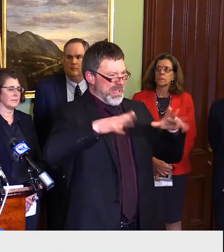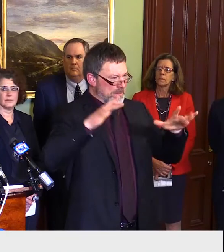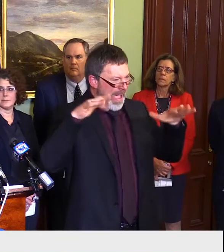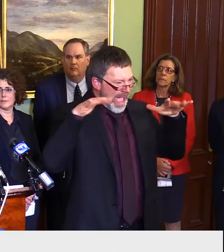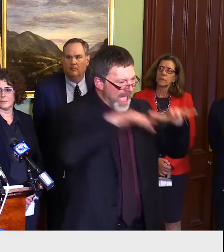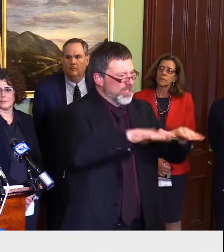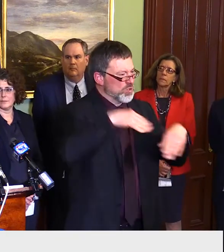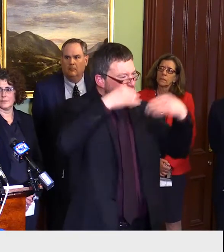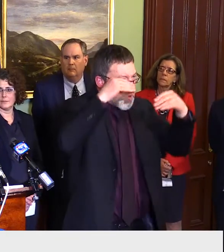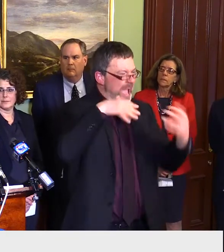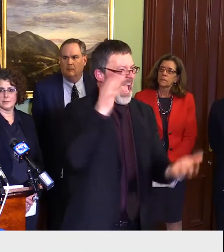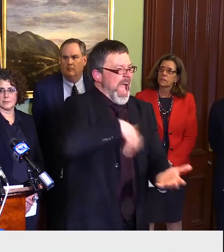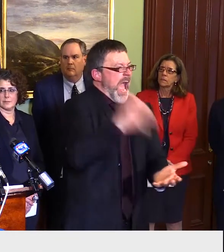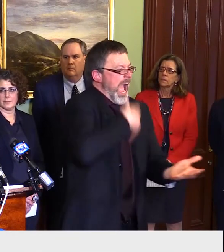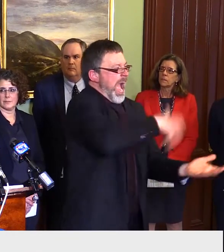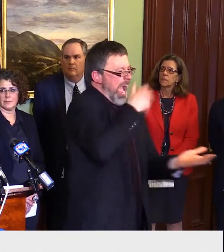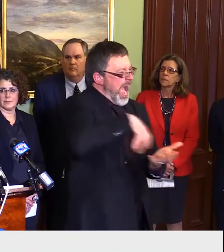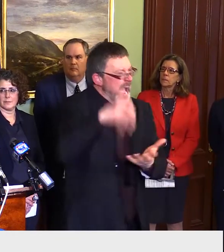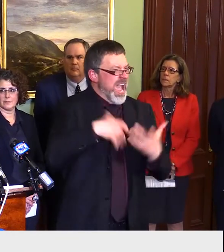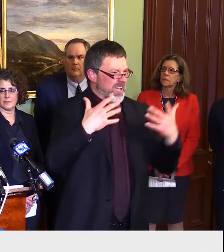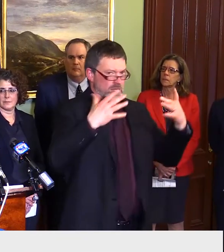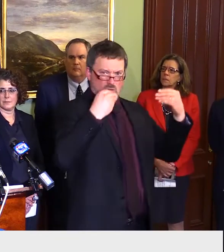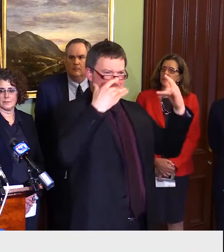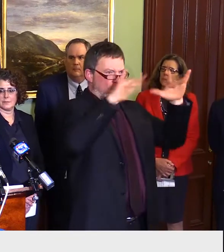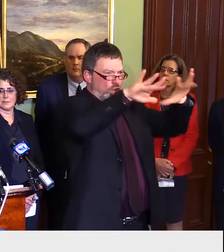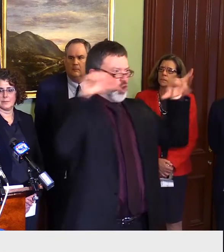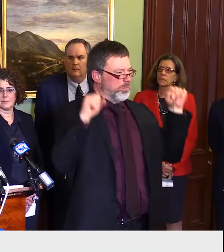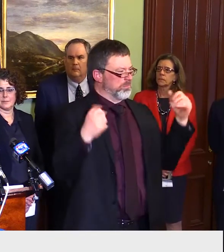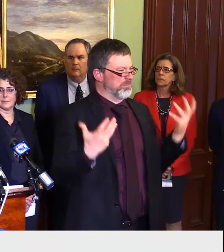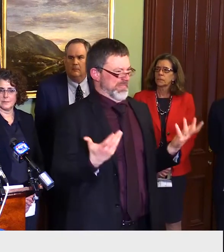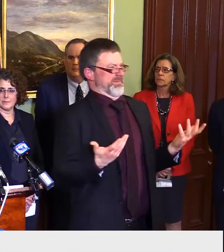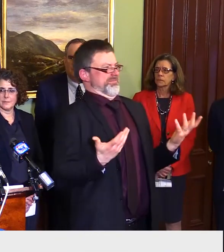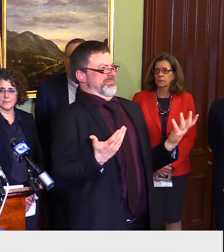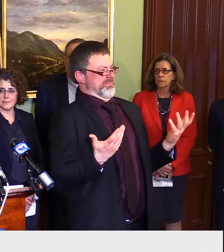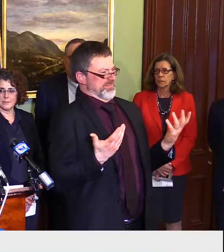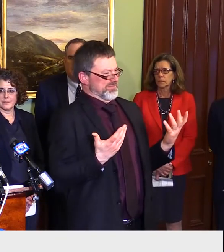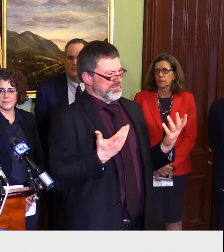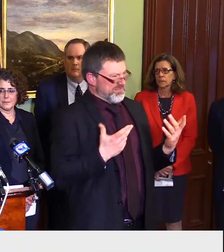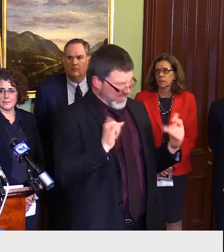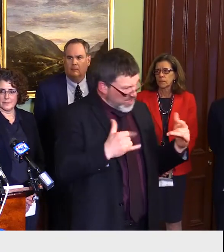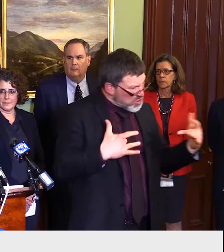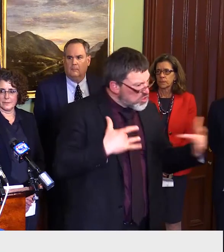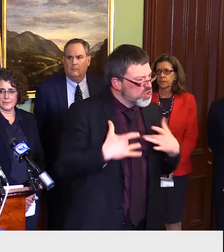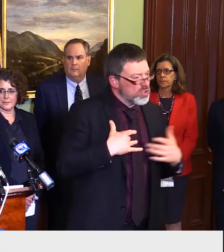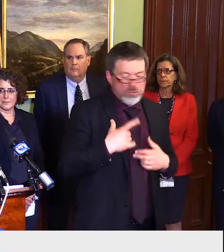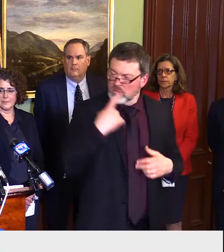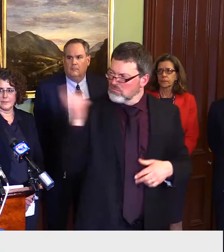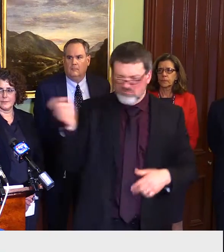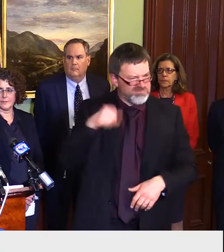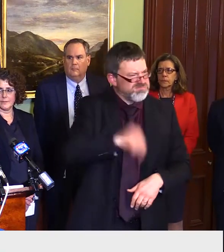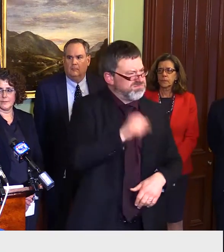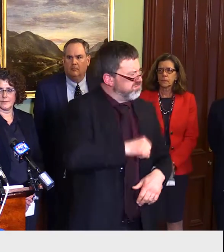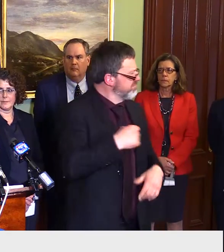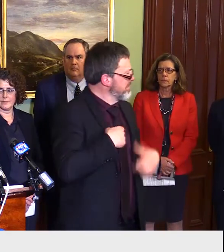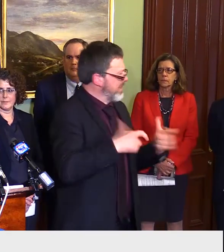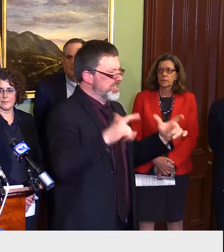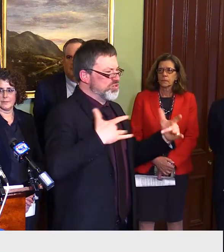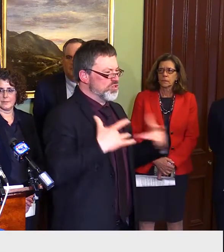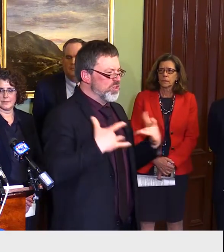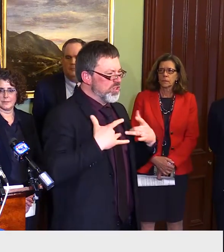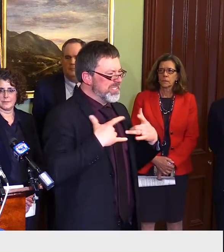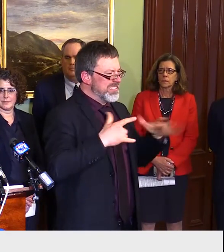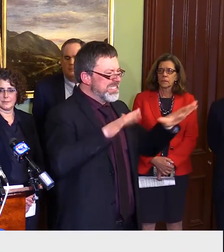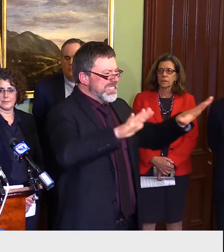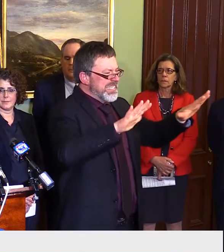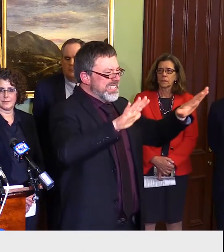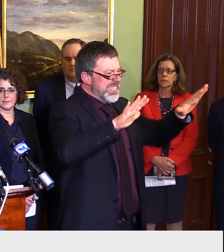the panic that's ensuing is concerning to me. And I think we all have to think about what our real needs are. If